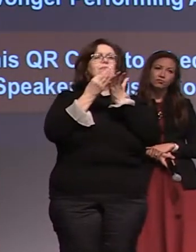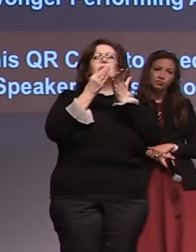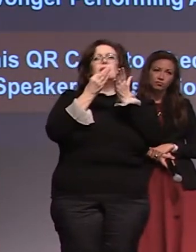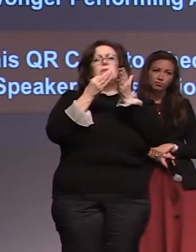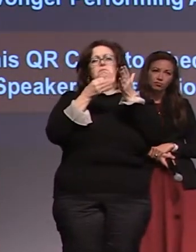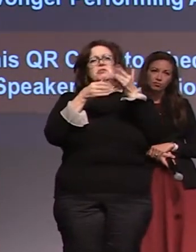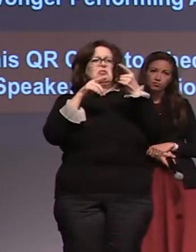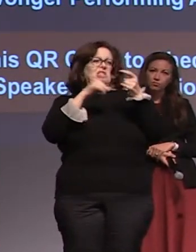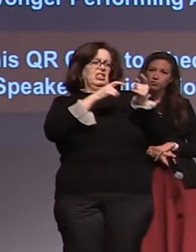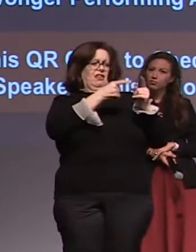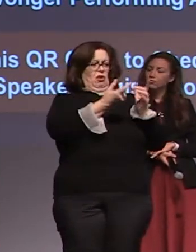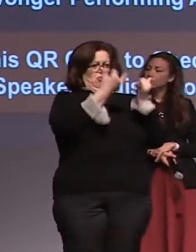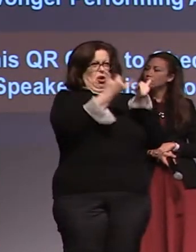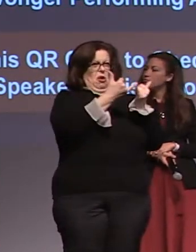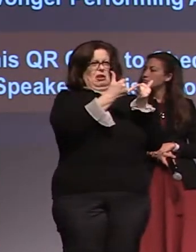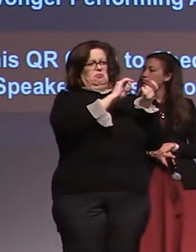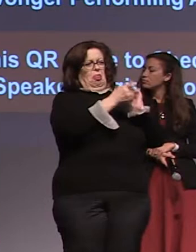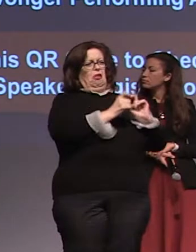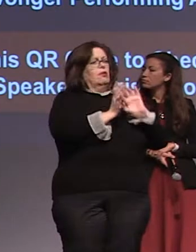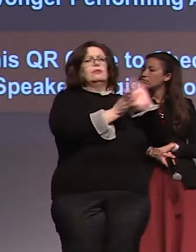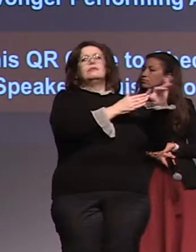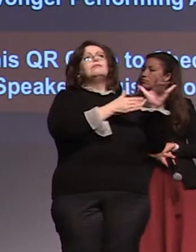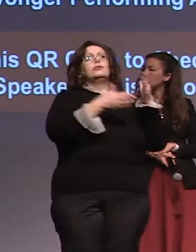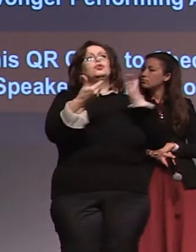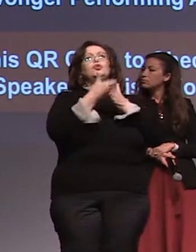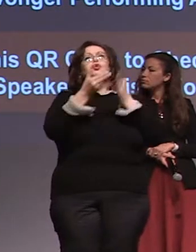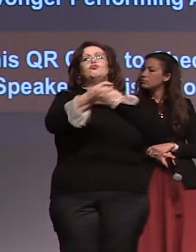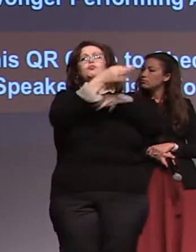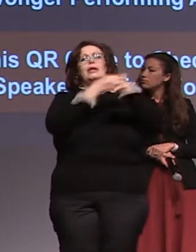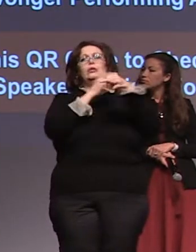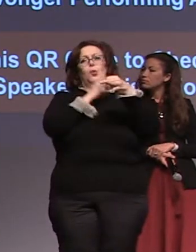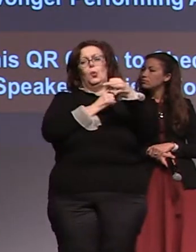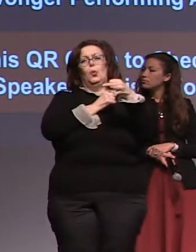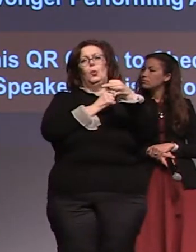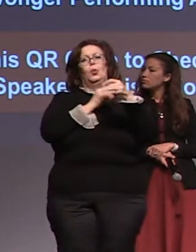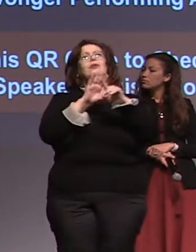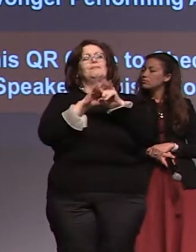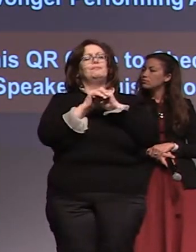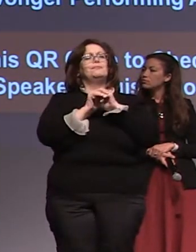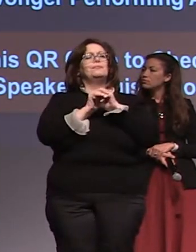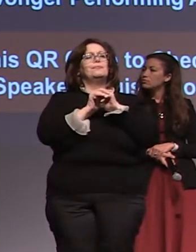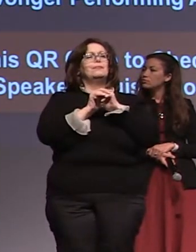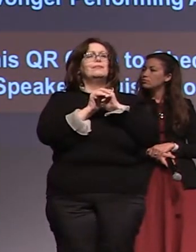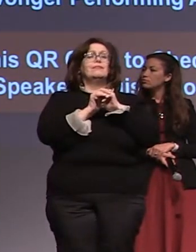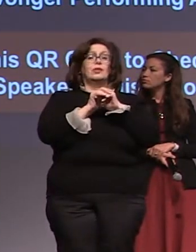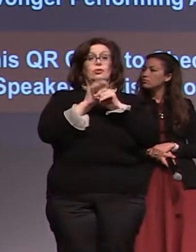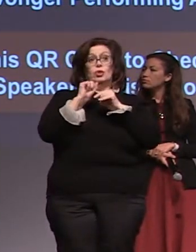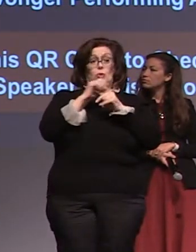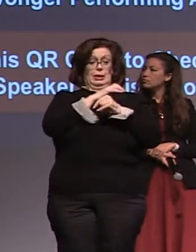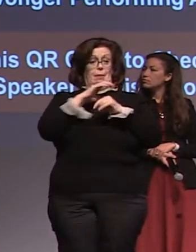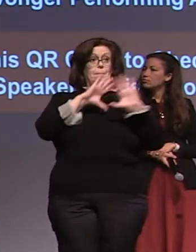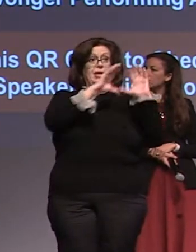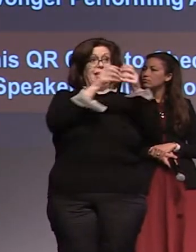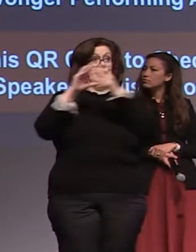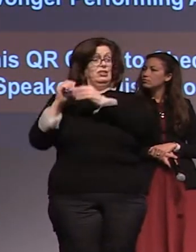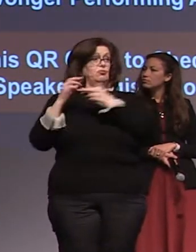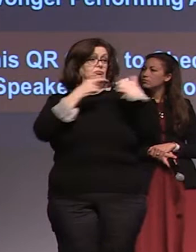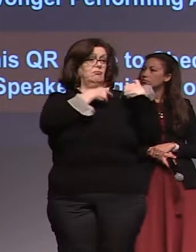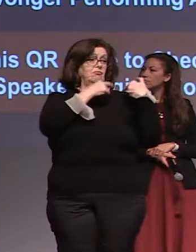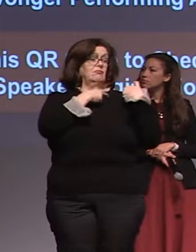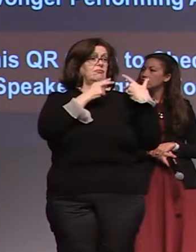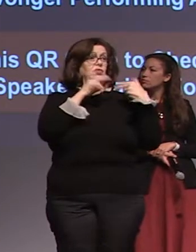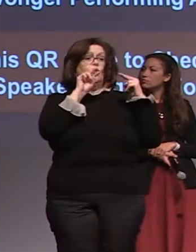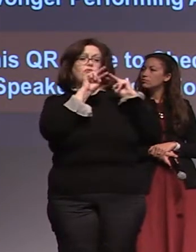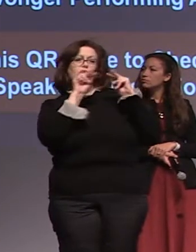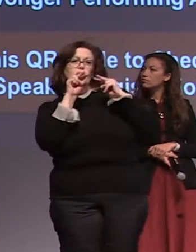revising the current funding formula. Consider what should be funded and at what level. Subcommittees will be responsible for reviewing